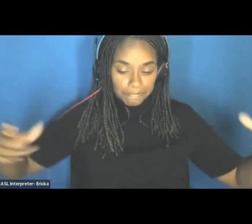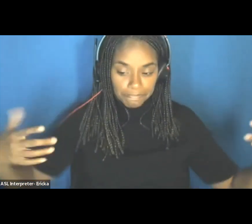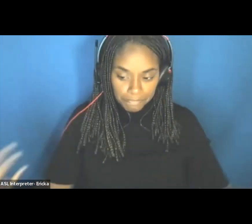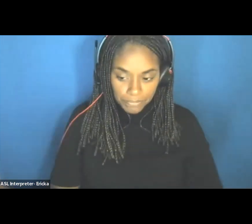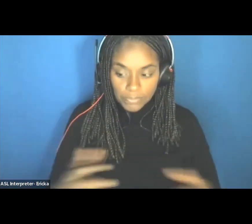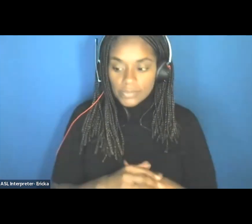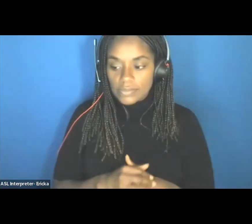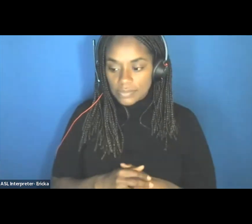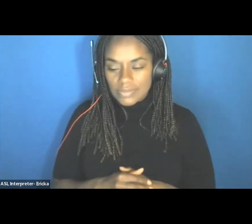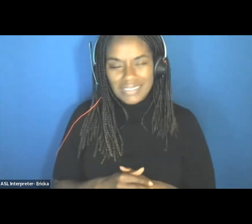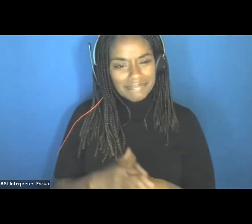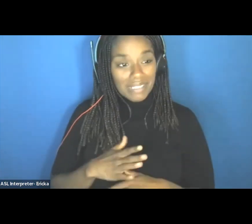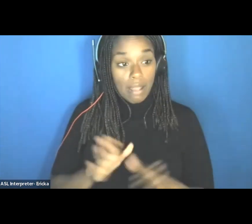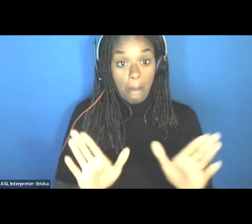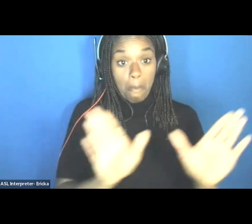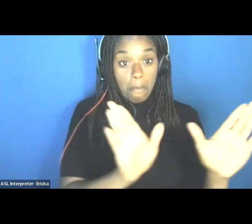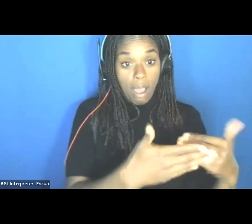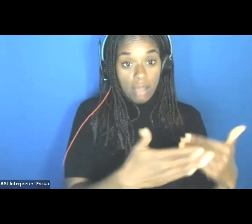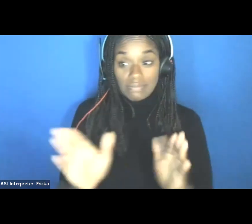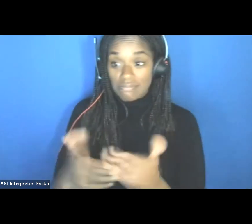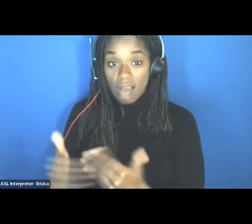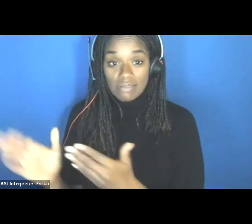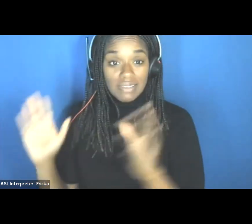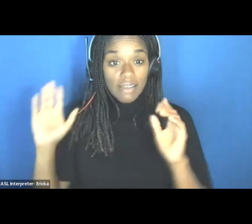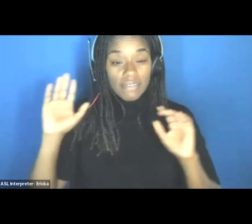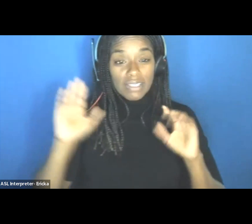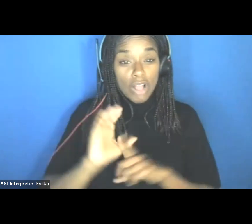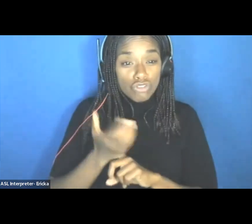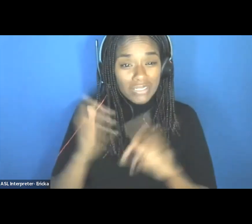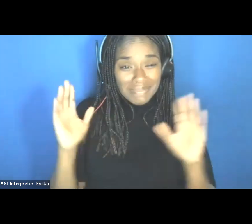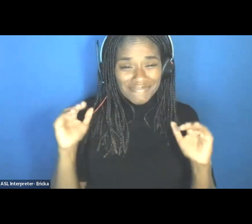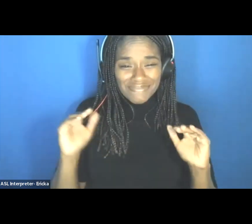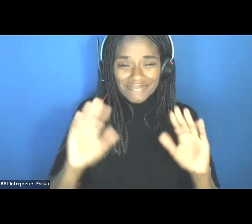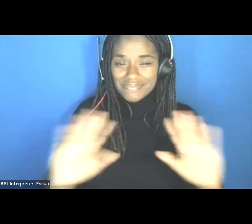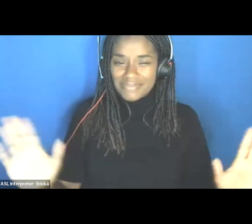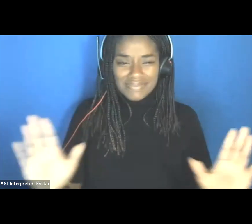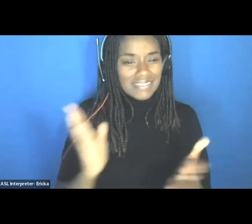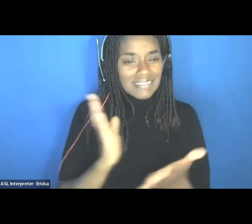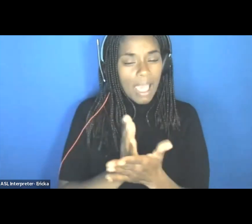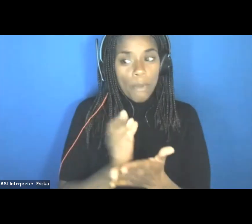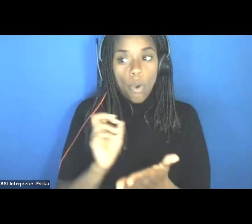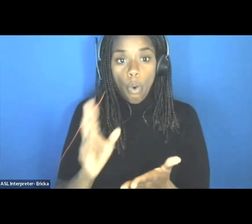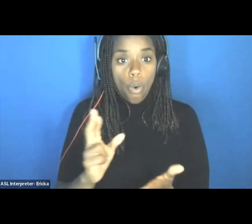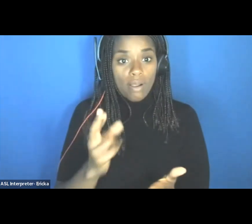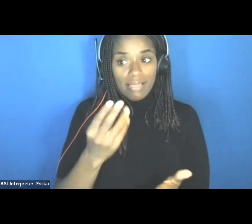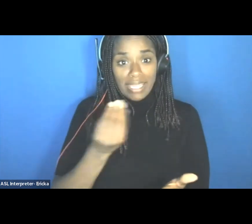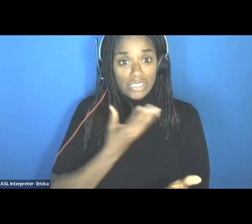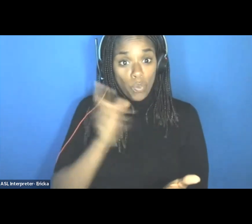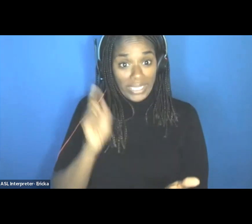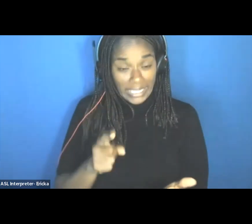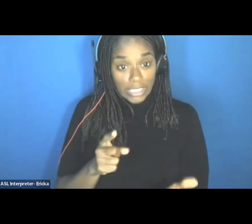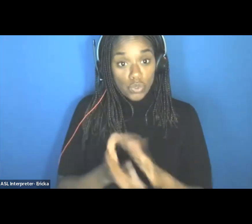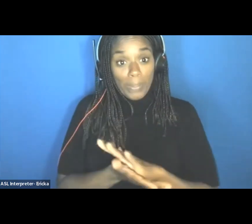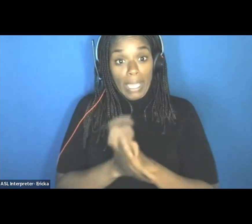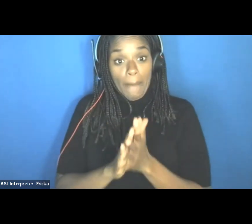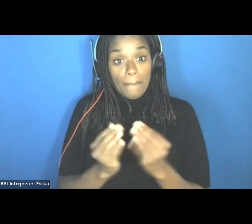stop putting us in boxes of cultural expectations by believing we should Americanize ourselves by learning English or not